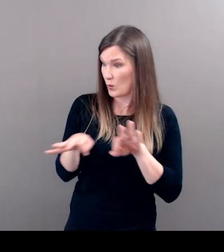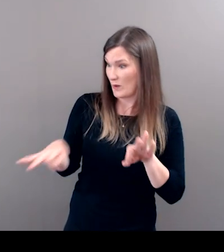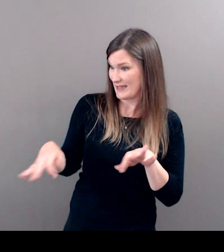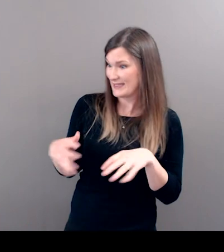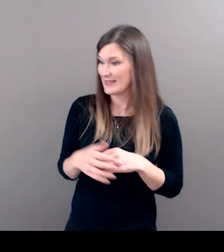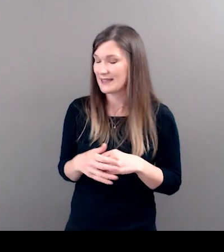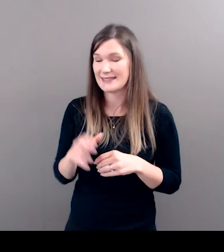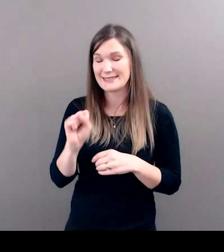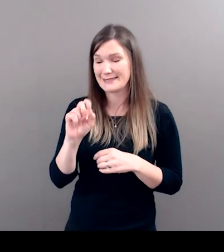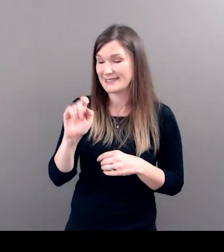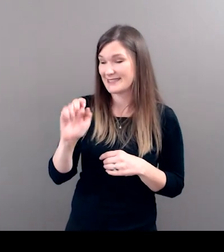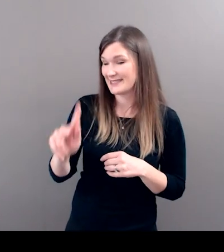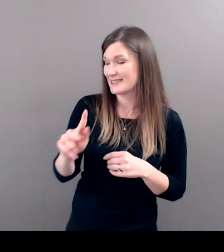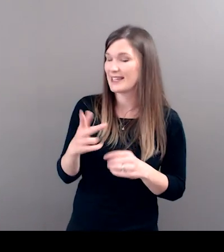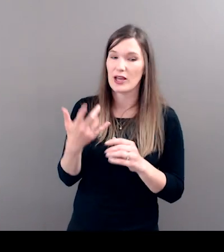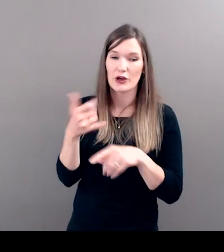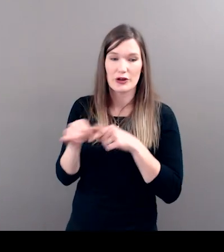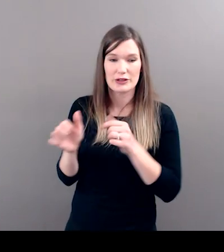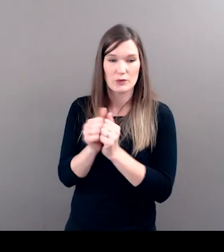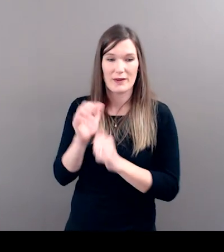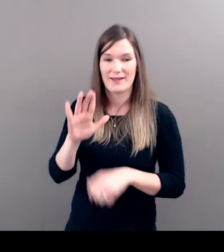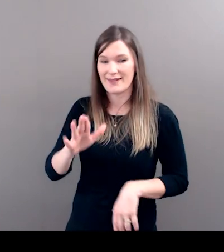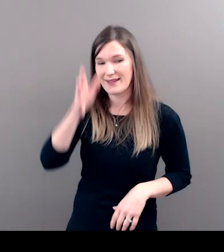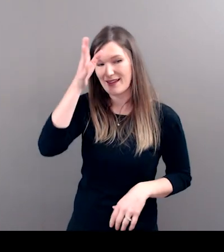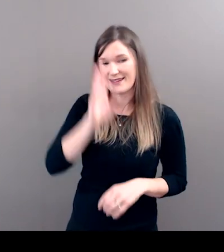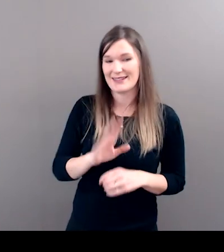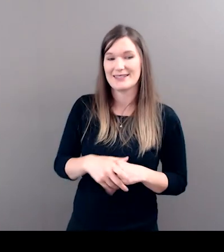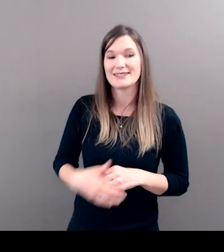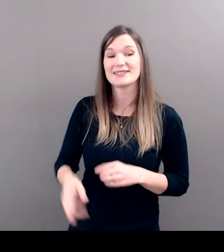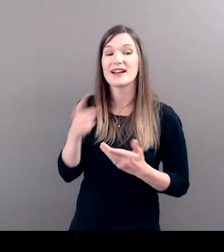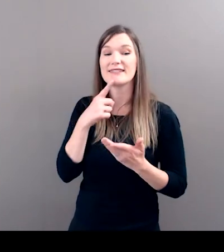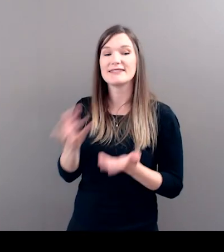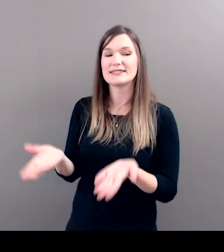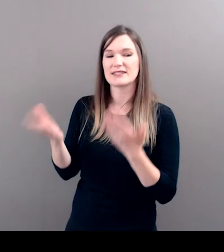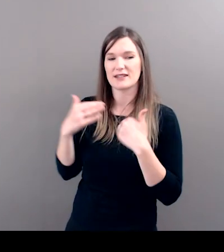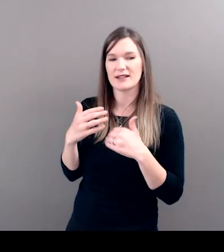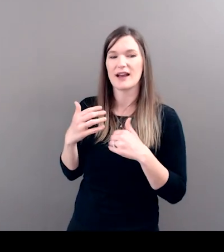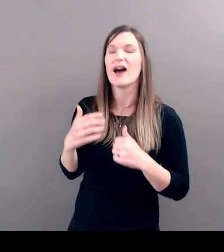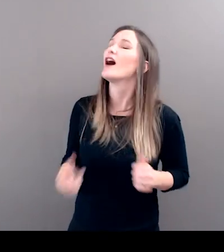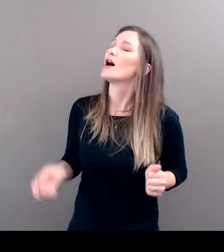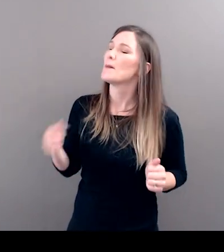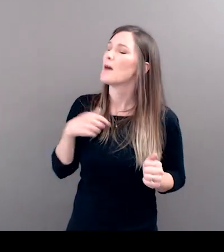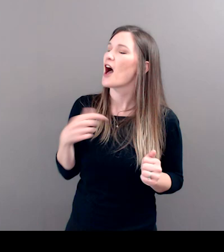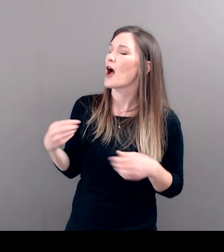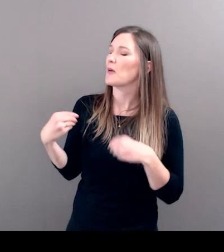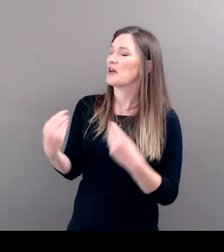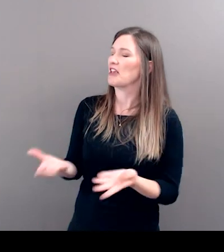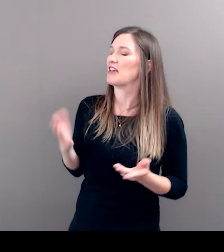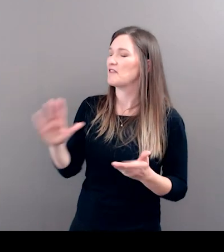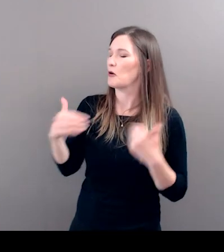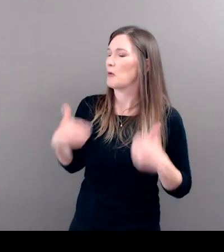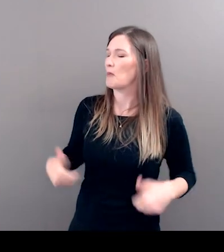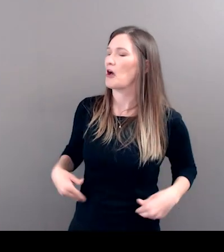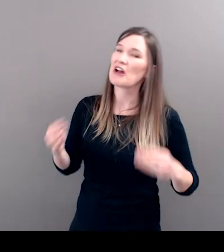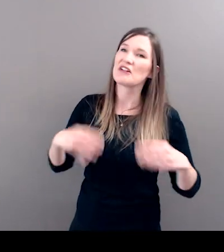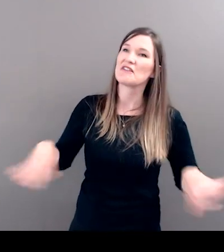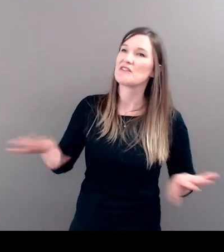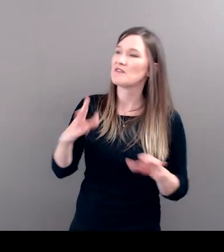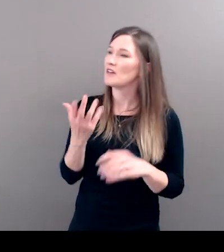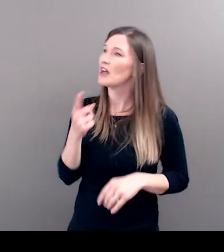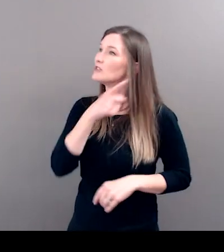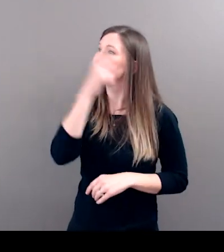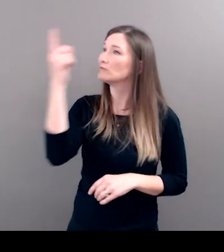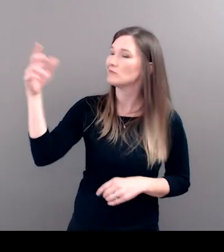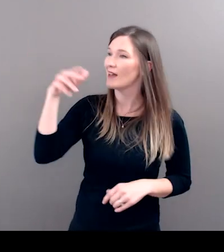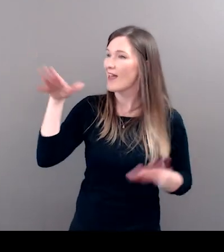And the Philistine said to David, come to me and I will give your flesh to the birds of the air and beasts of the field. What? Now, he didn't say, come to me and I'm going to whoop you. Come to me